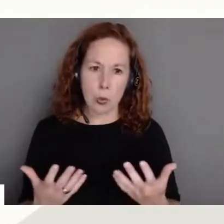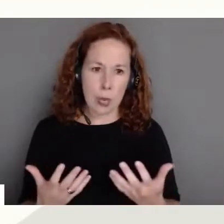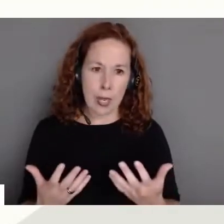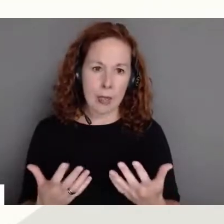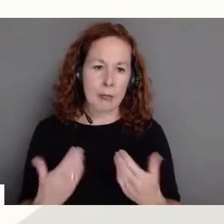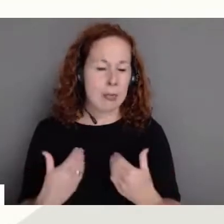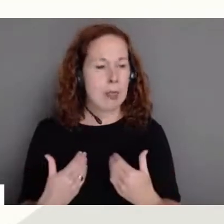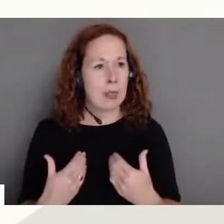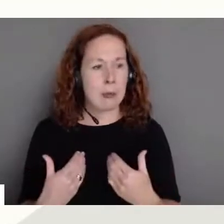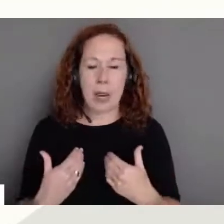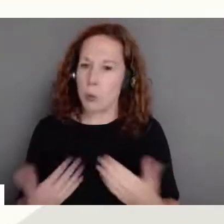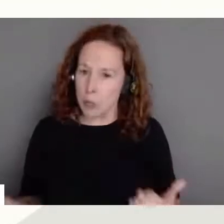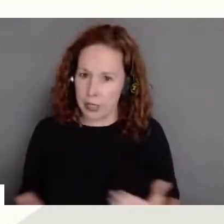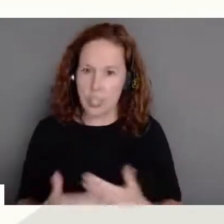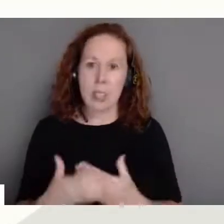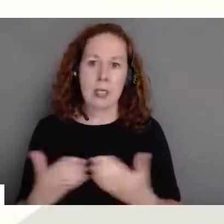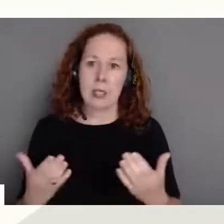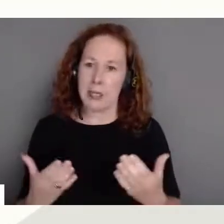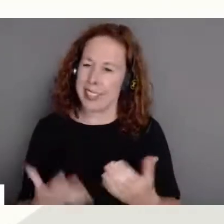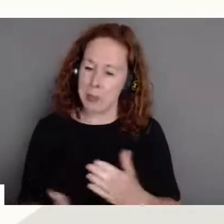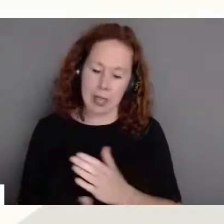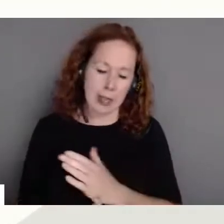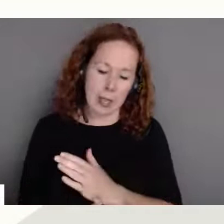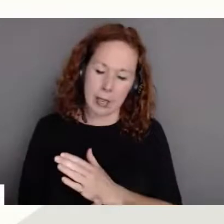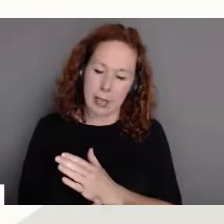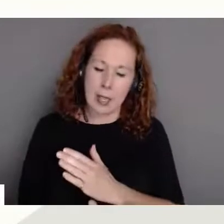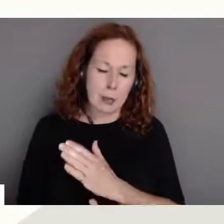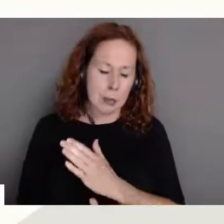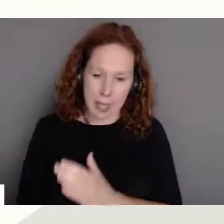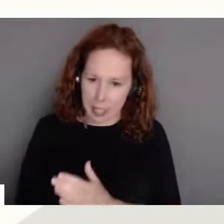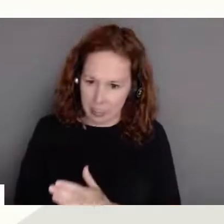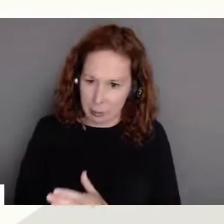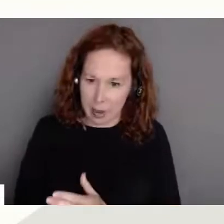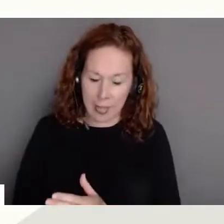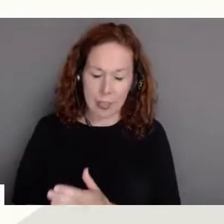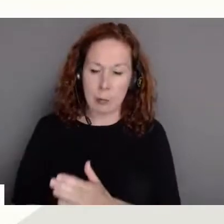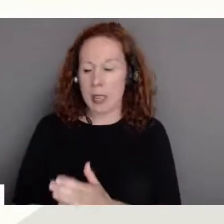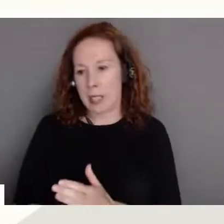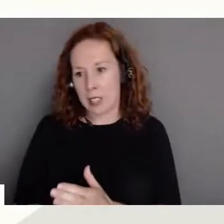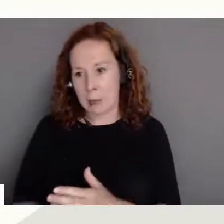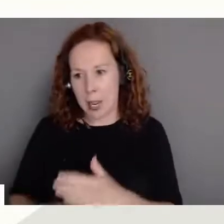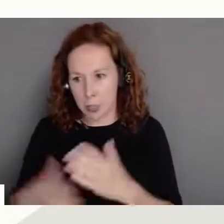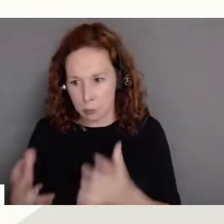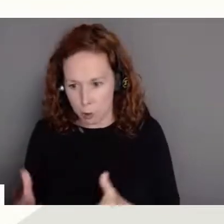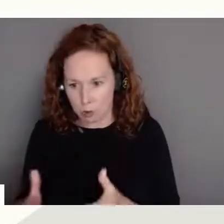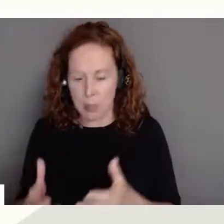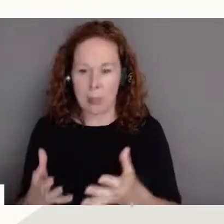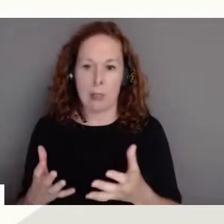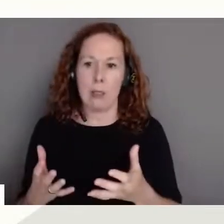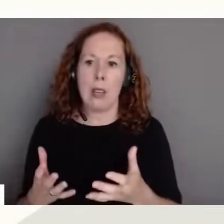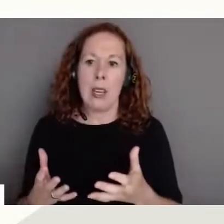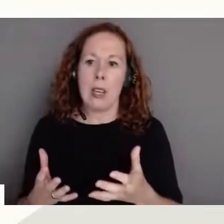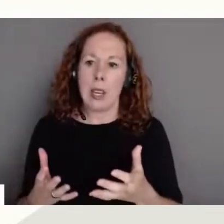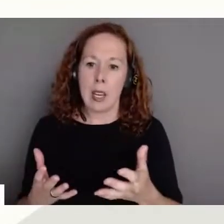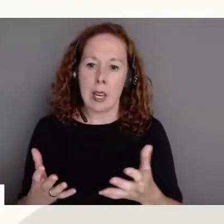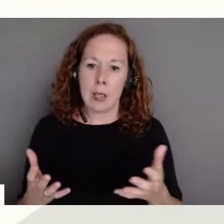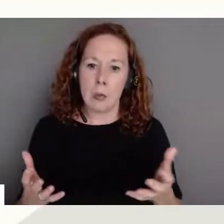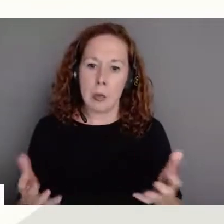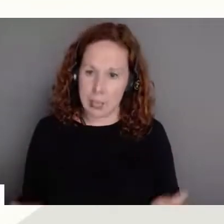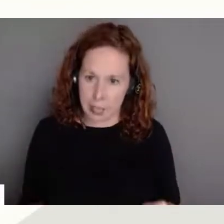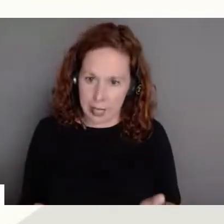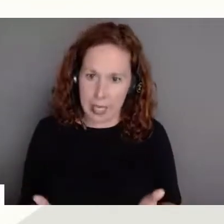out, like my own privileges. Like I'm thinking like mhm, Black Lives Matters movement and